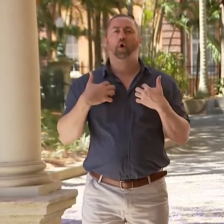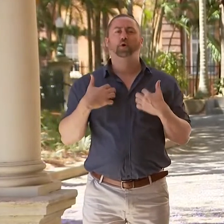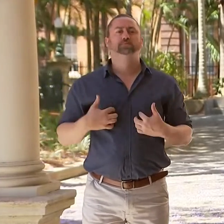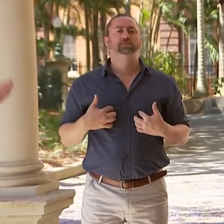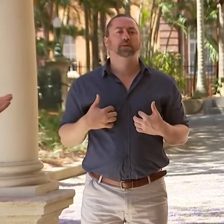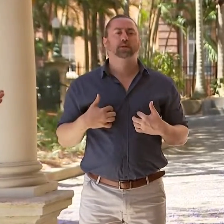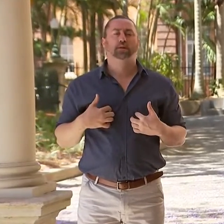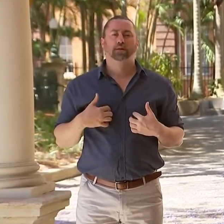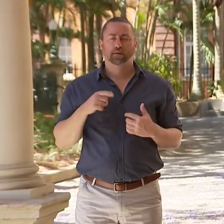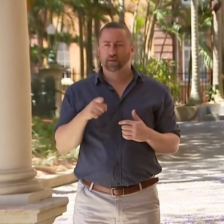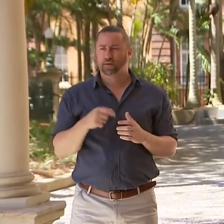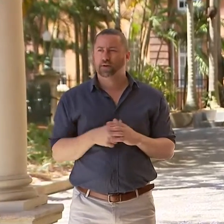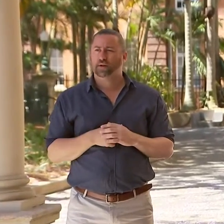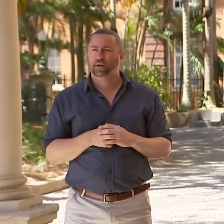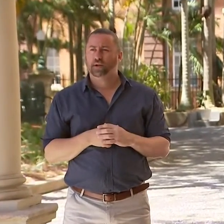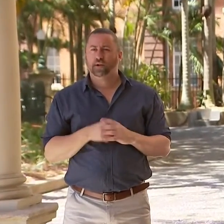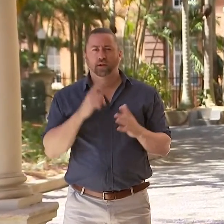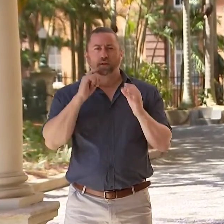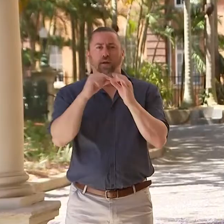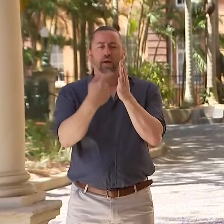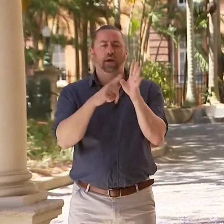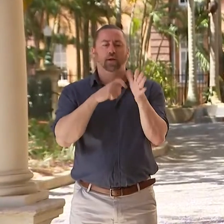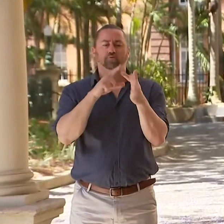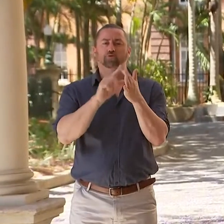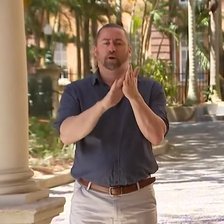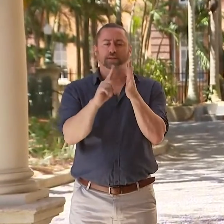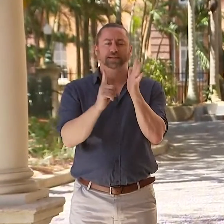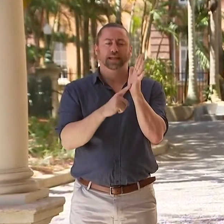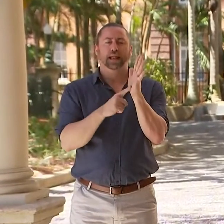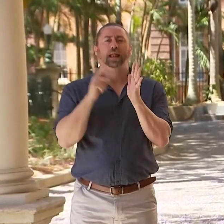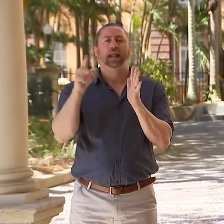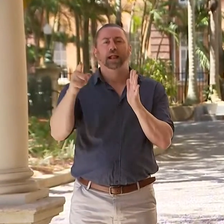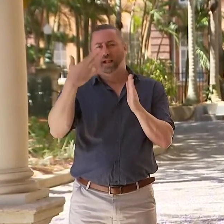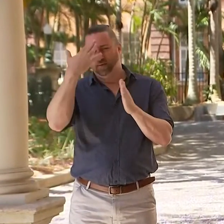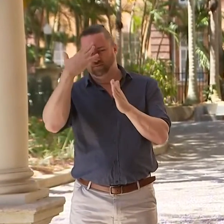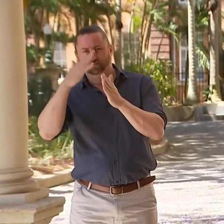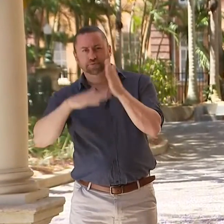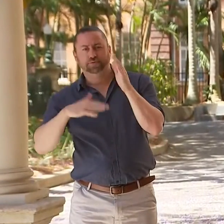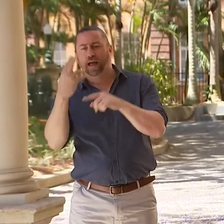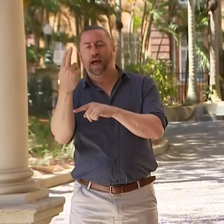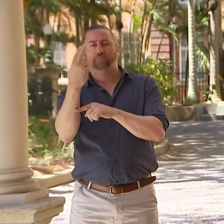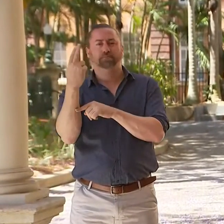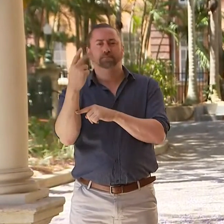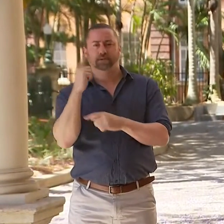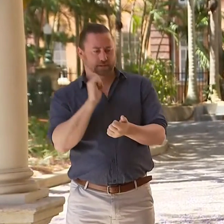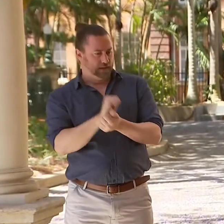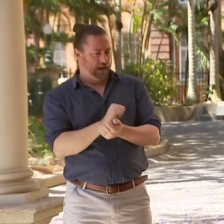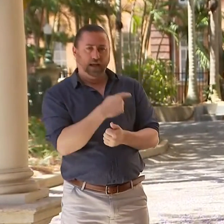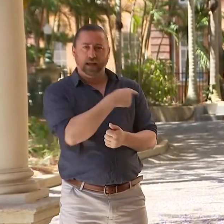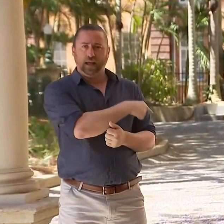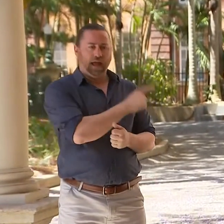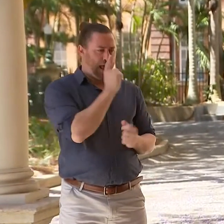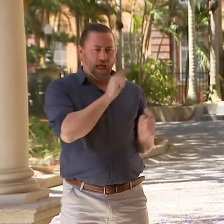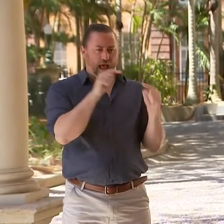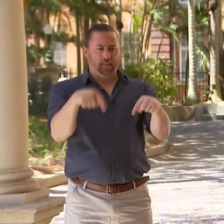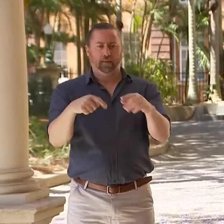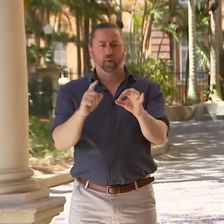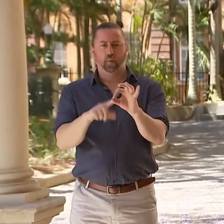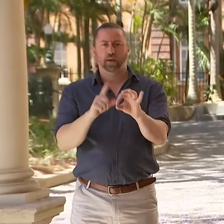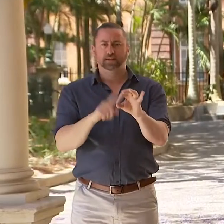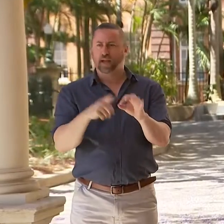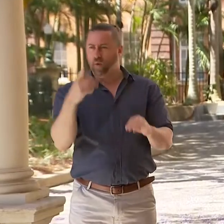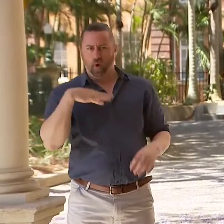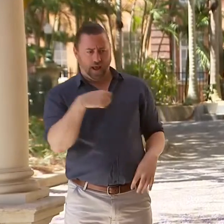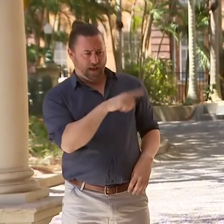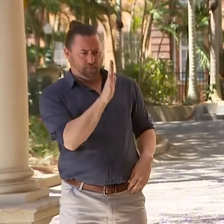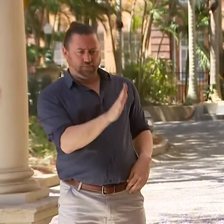obviously we've heard from Bryce Hill, who's an events care paramedic. He's stuck in the state and can't get home. Why doesn't the government try to fast track people